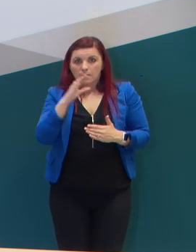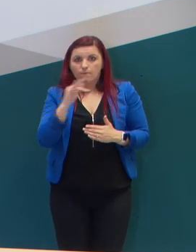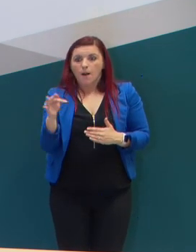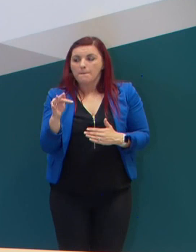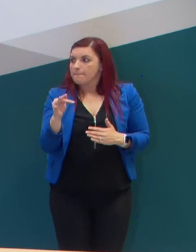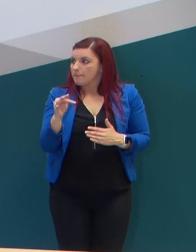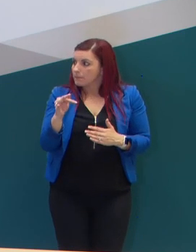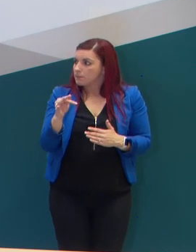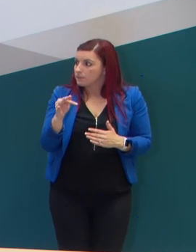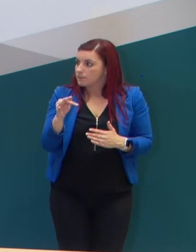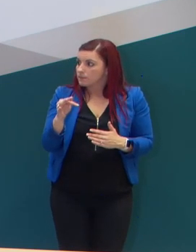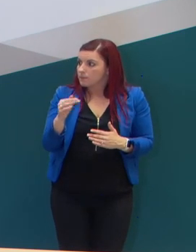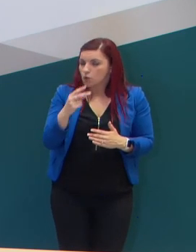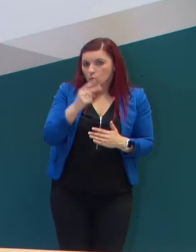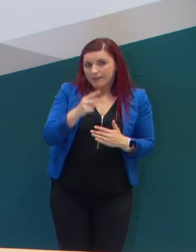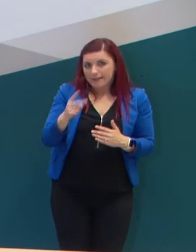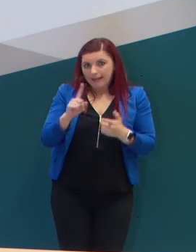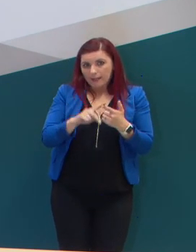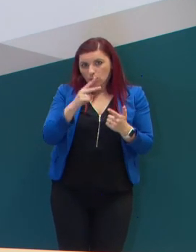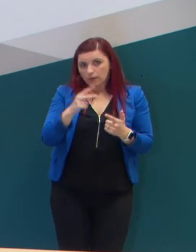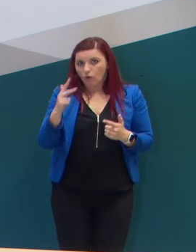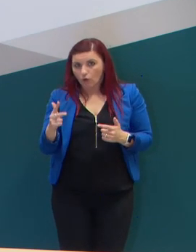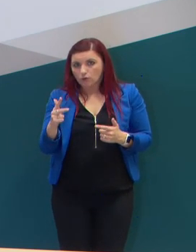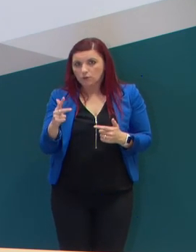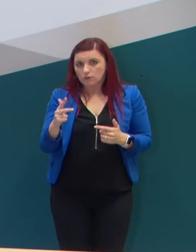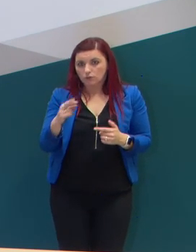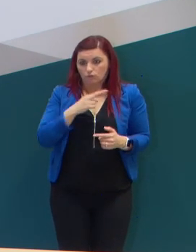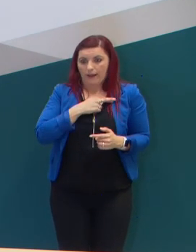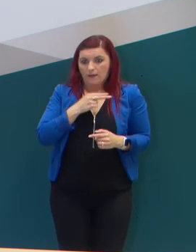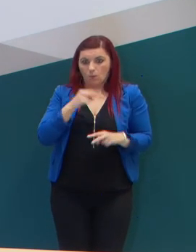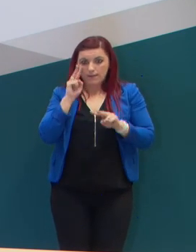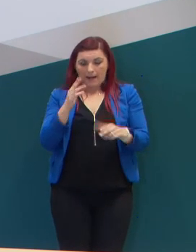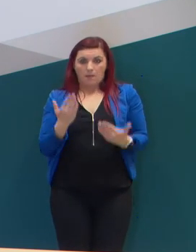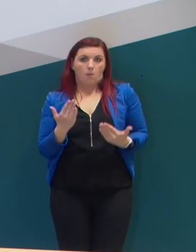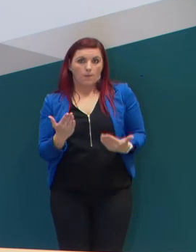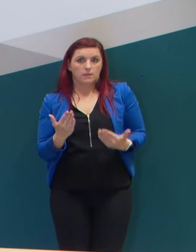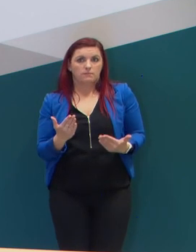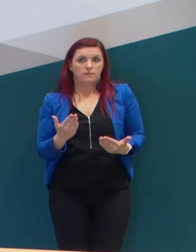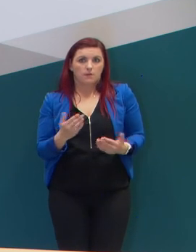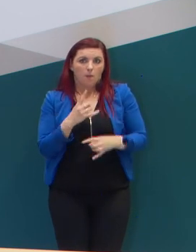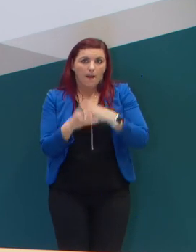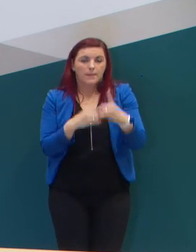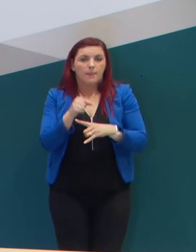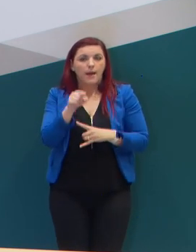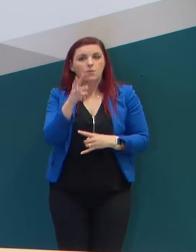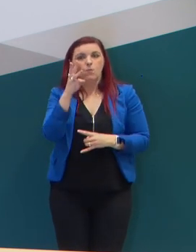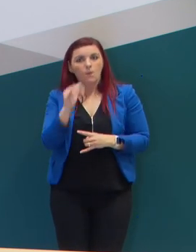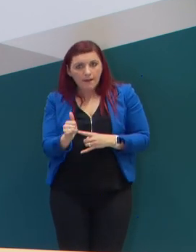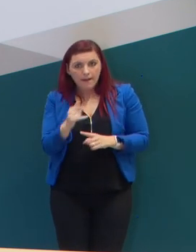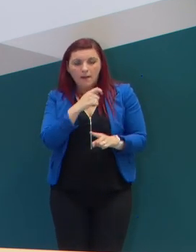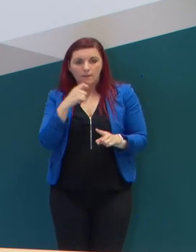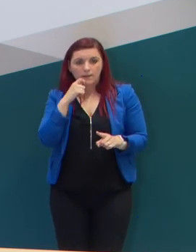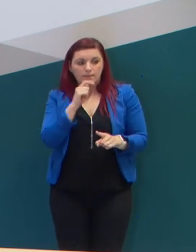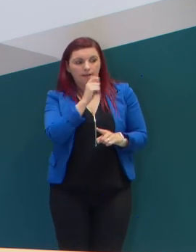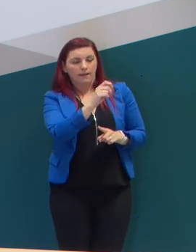the 22nd and 23rd. So that's what we're seeing at the National Virus Reference Laboratory. So that's why I was saying to